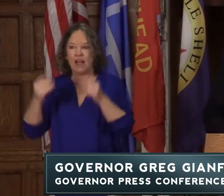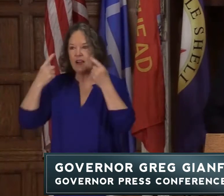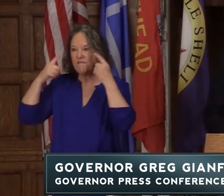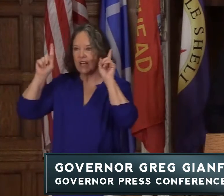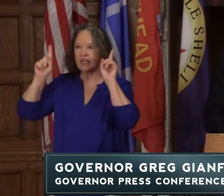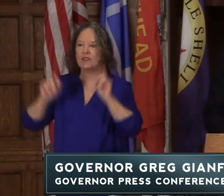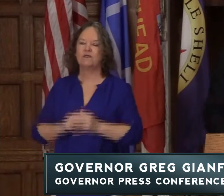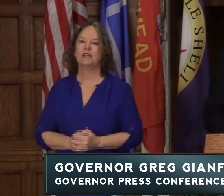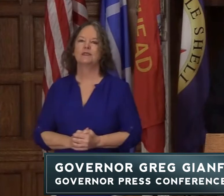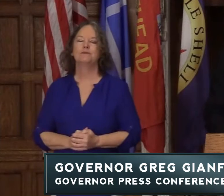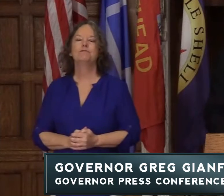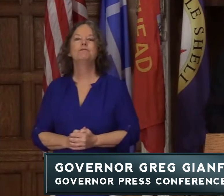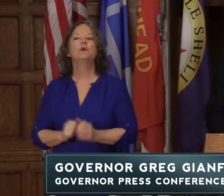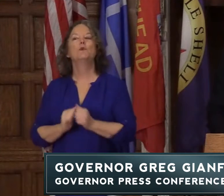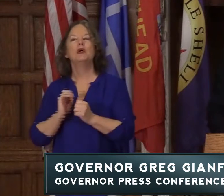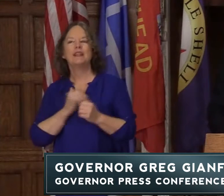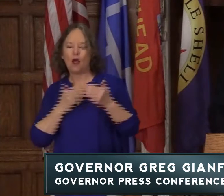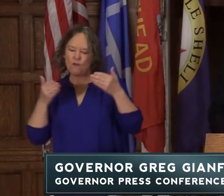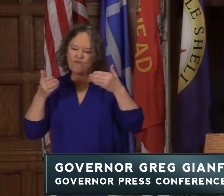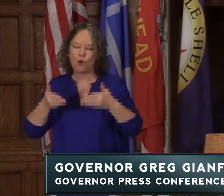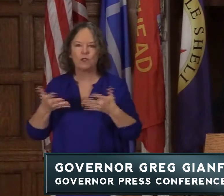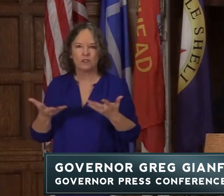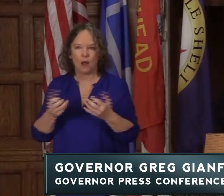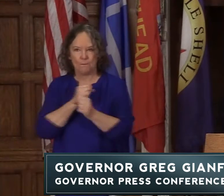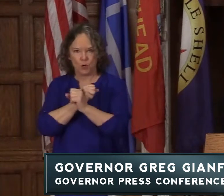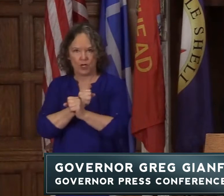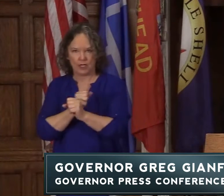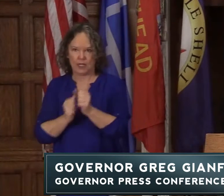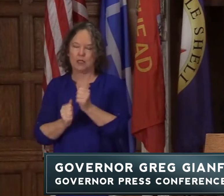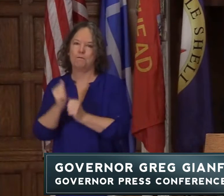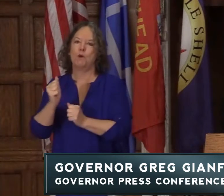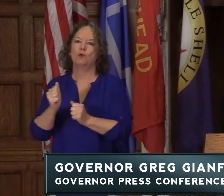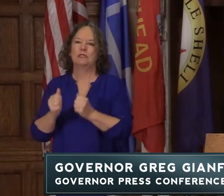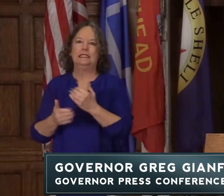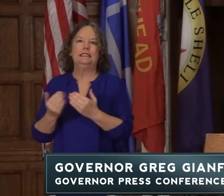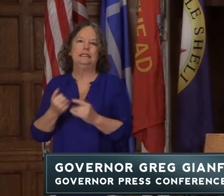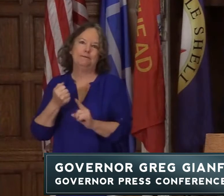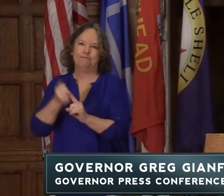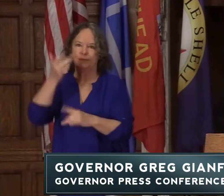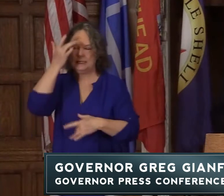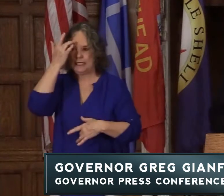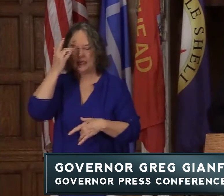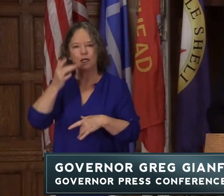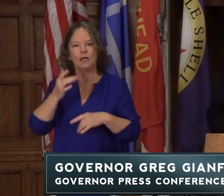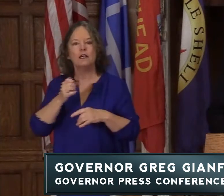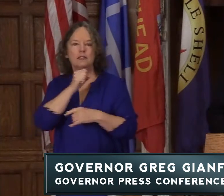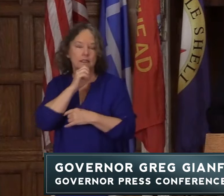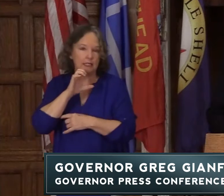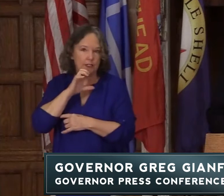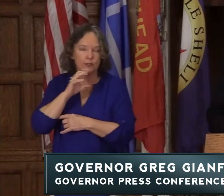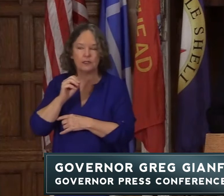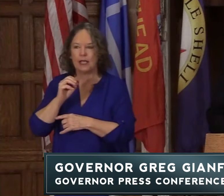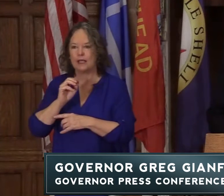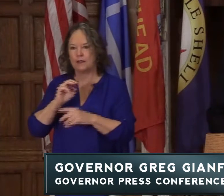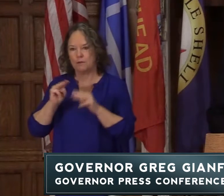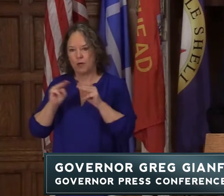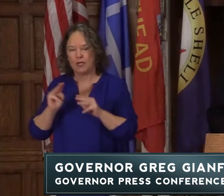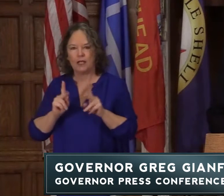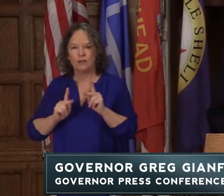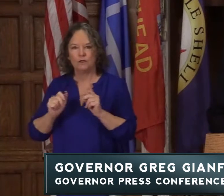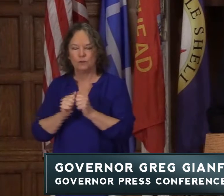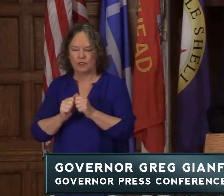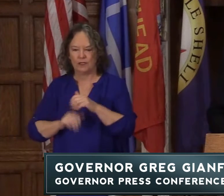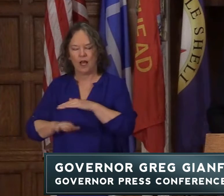effective. With our focus on protecting the most vulnerable, our seniors and Montanans with severe underlying medical